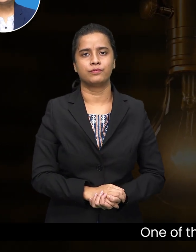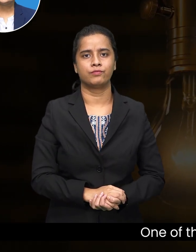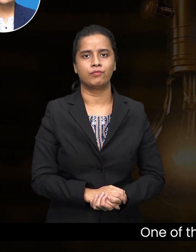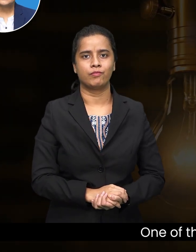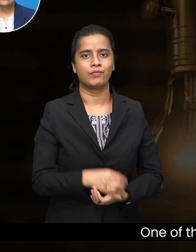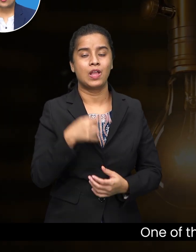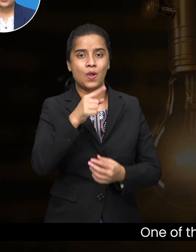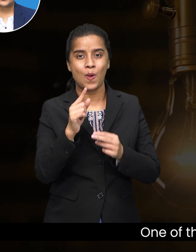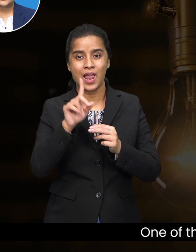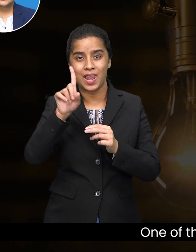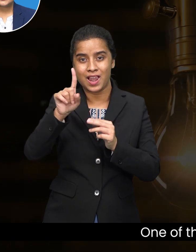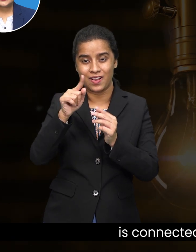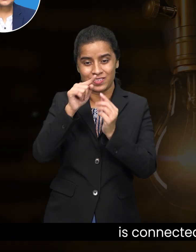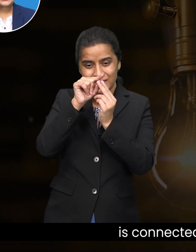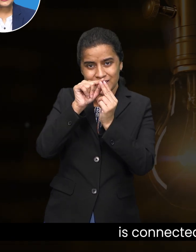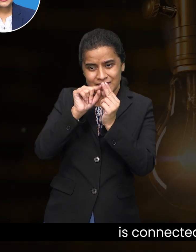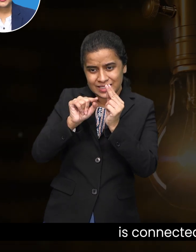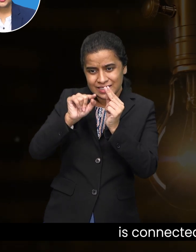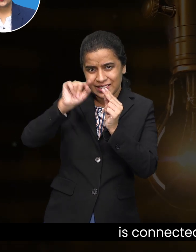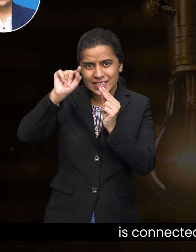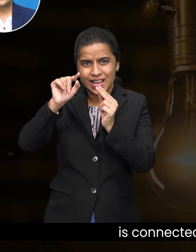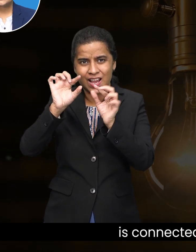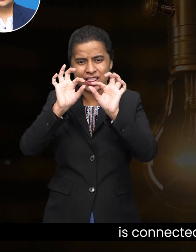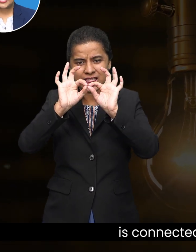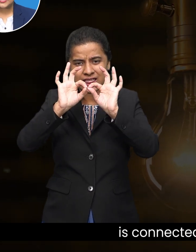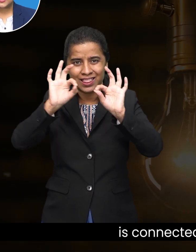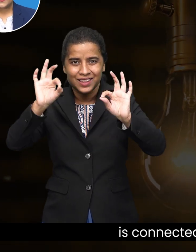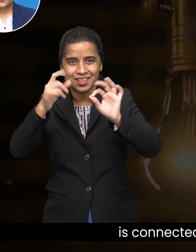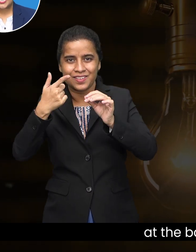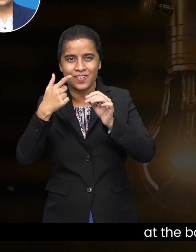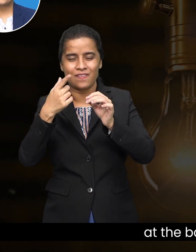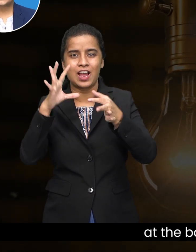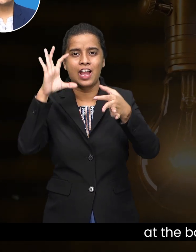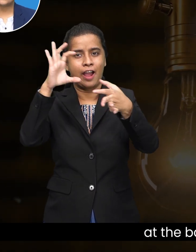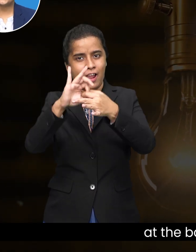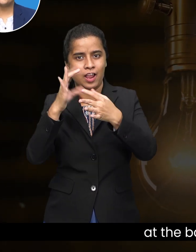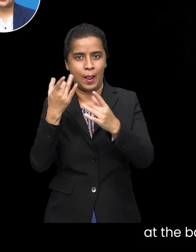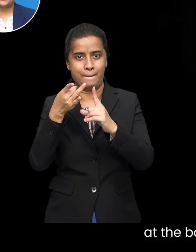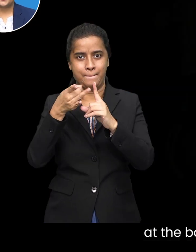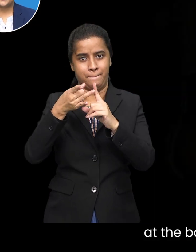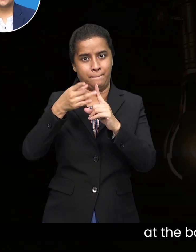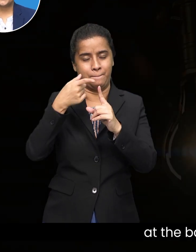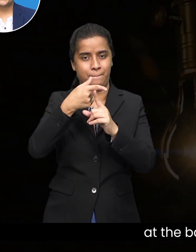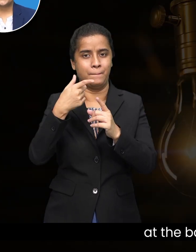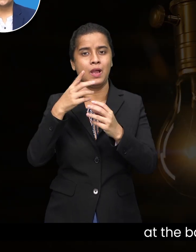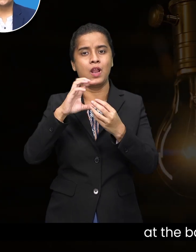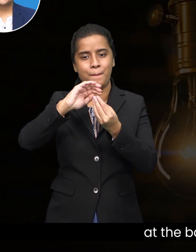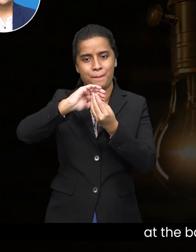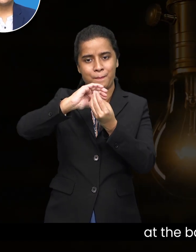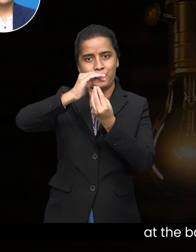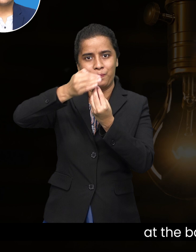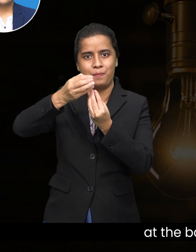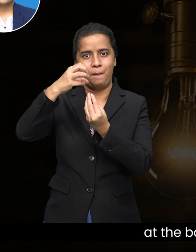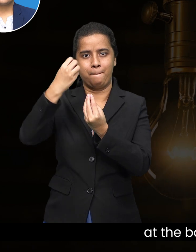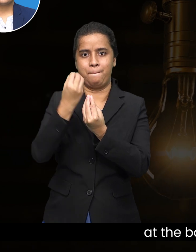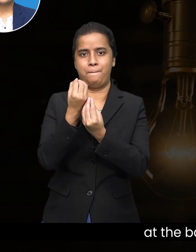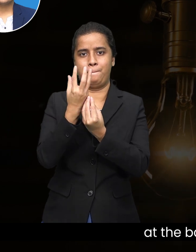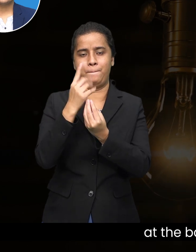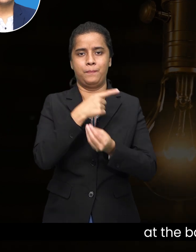One of these thick wires is connected to the metal case at the base of the bulb.